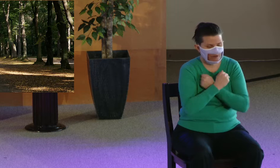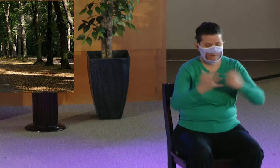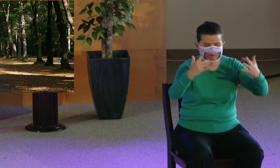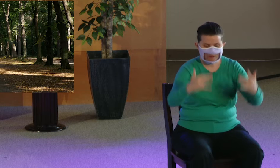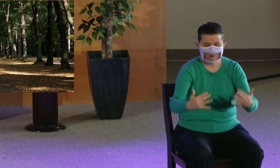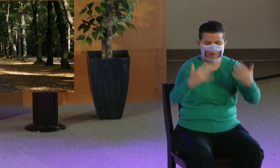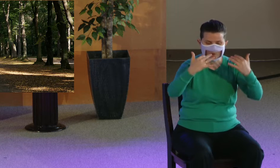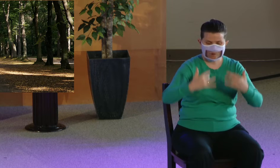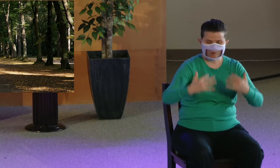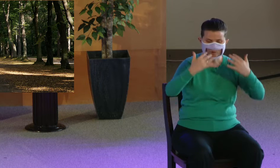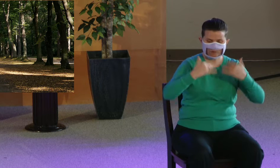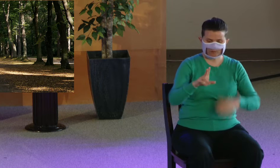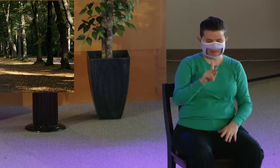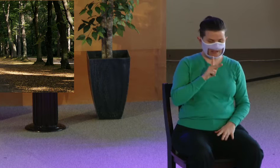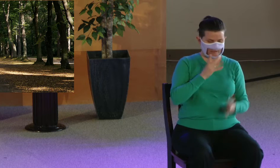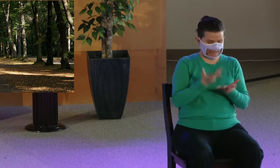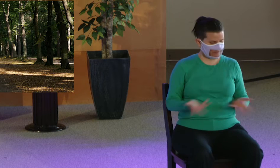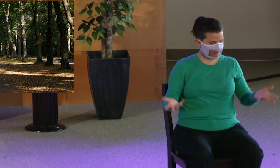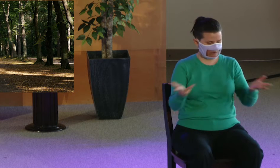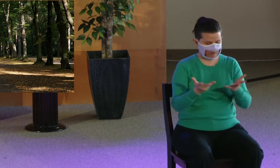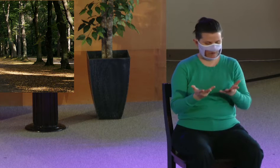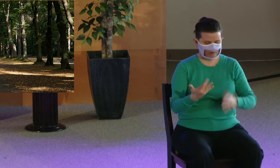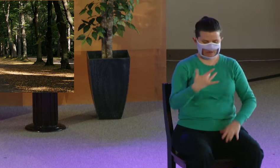here at Unity Church of the Hills.